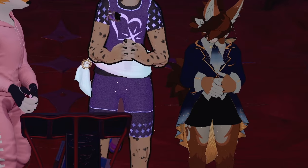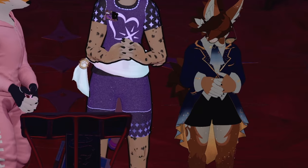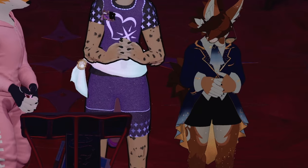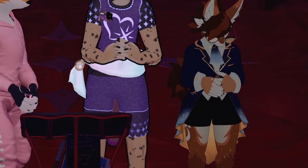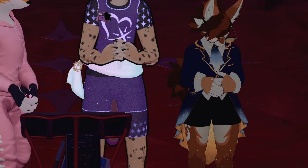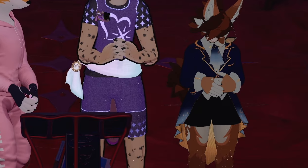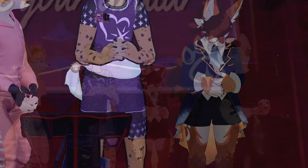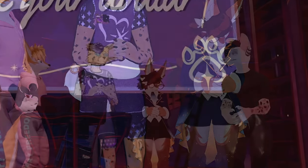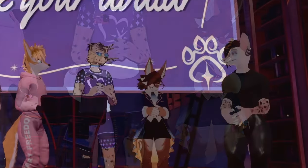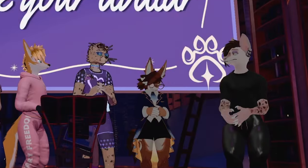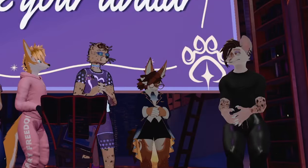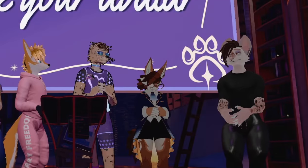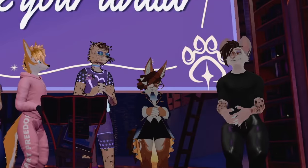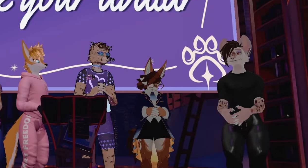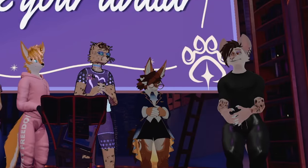give you your sign name.